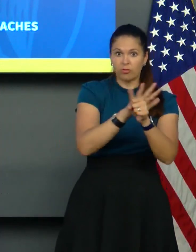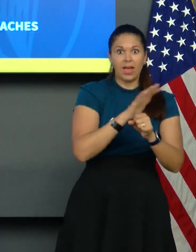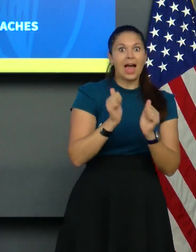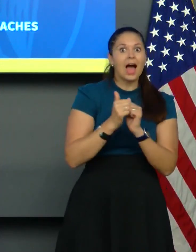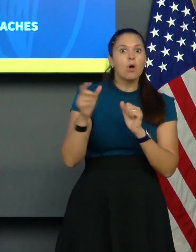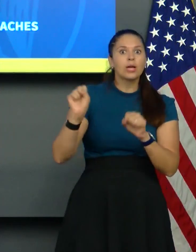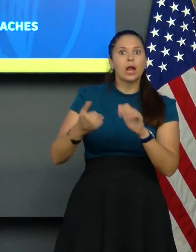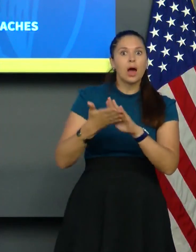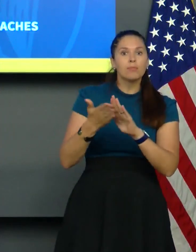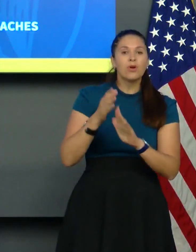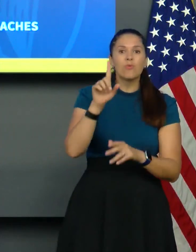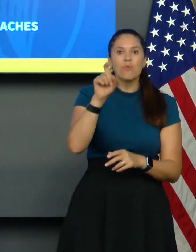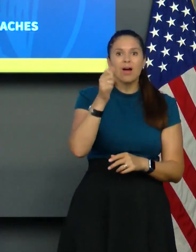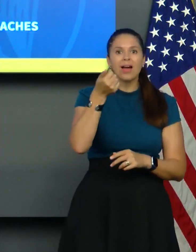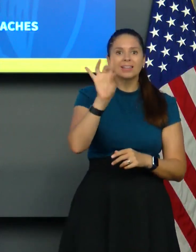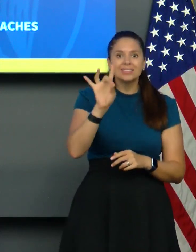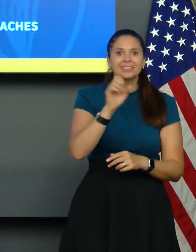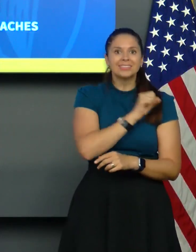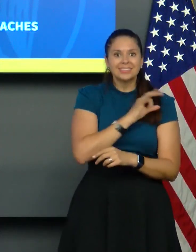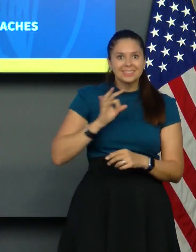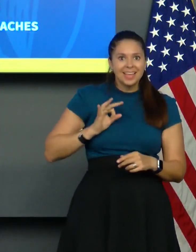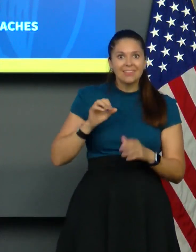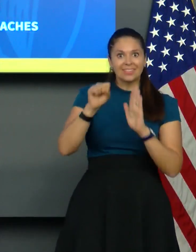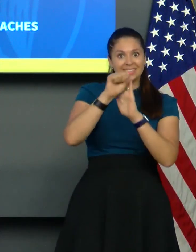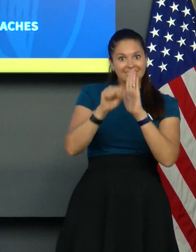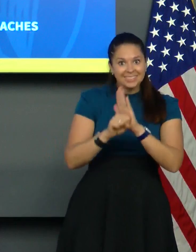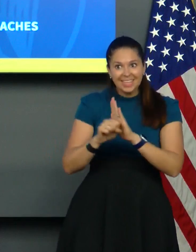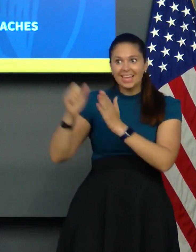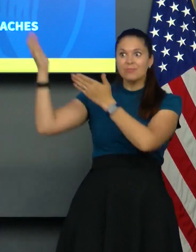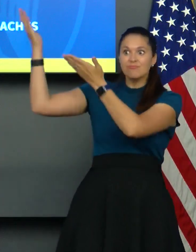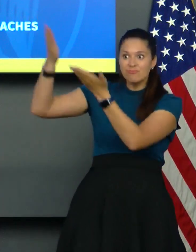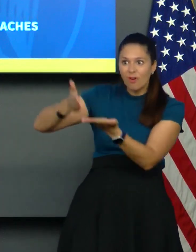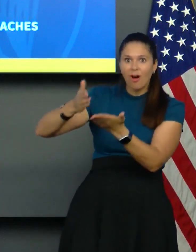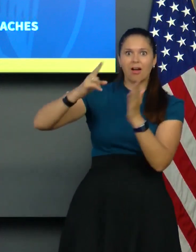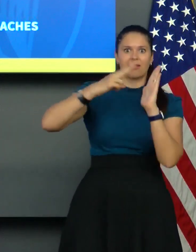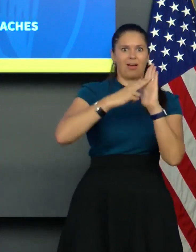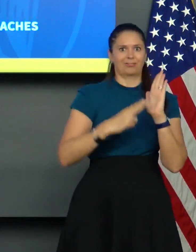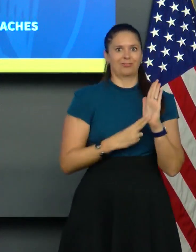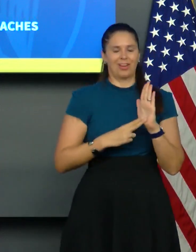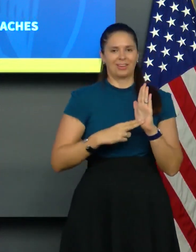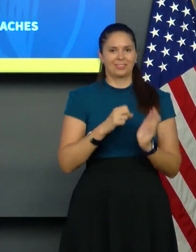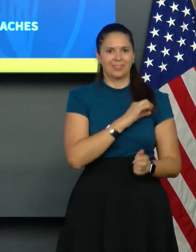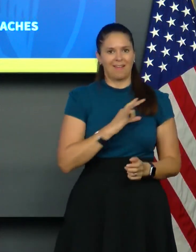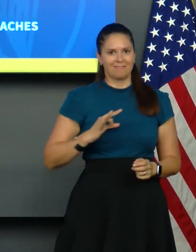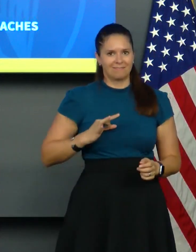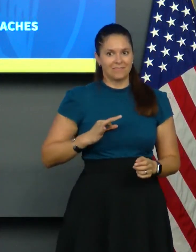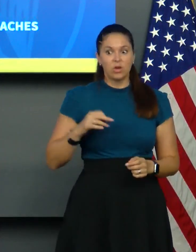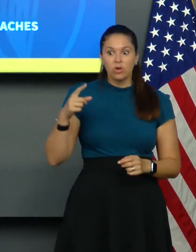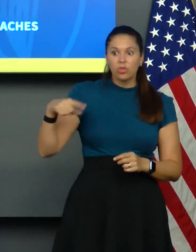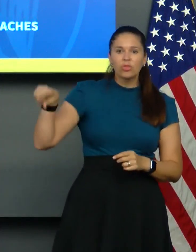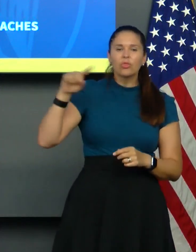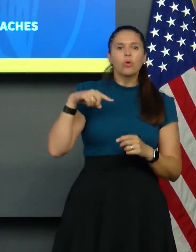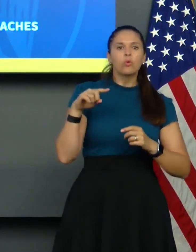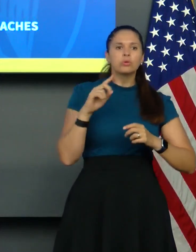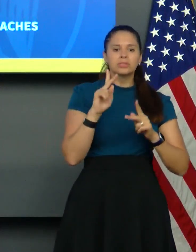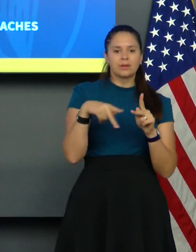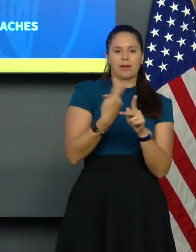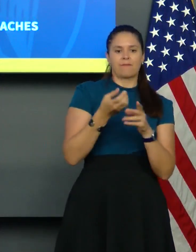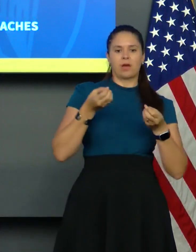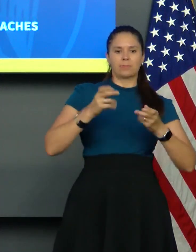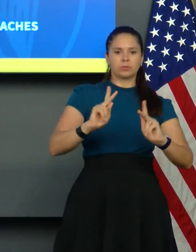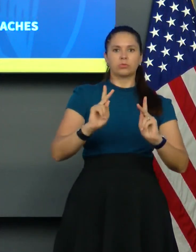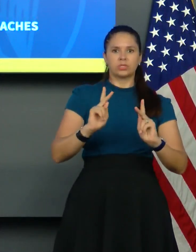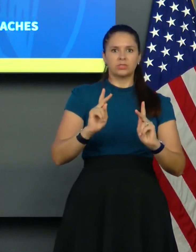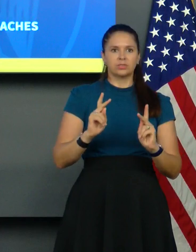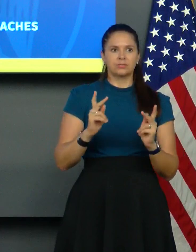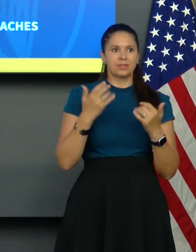at all was 118 staff that the state brought in on a contract. Those kinds of opportunities are